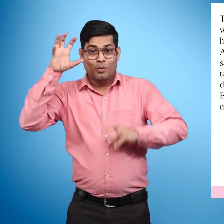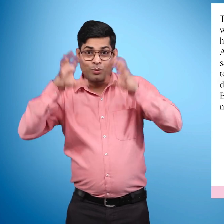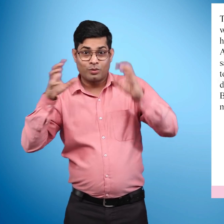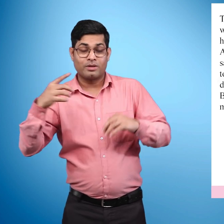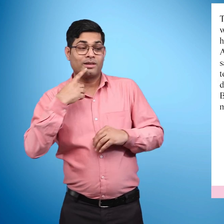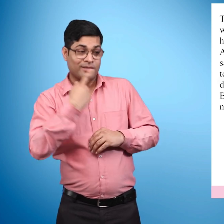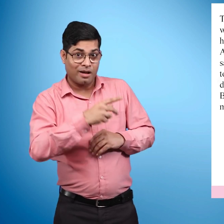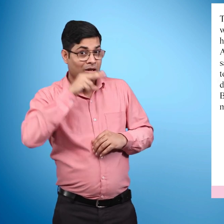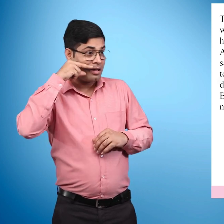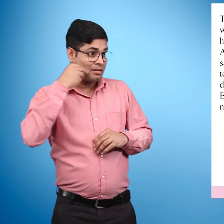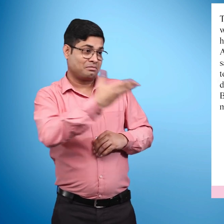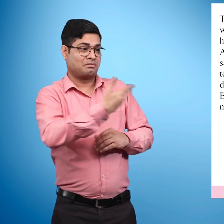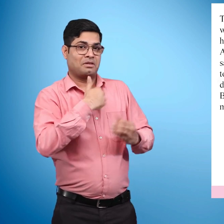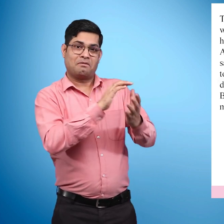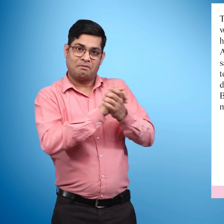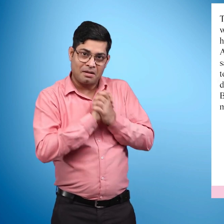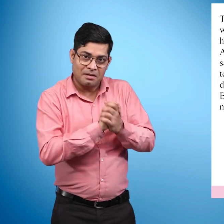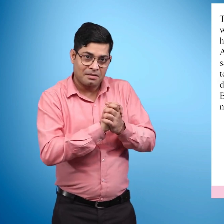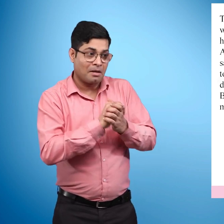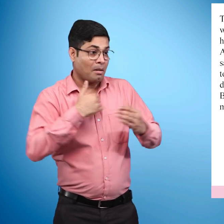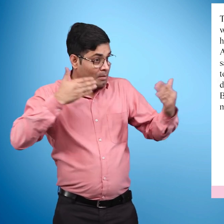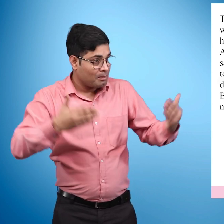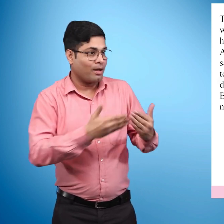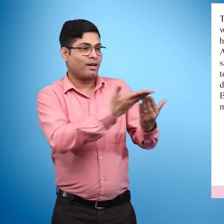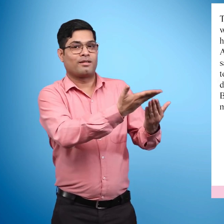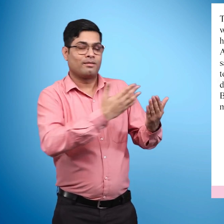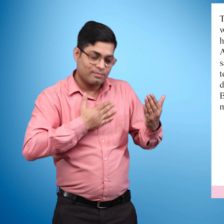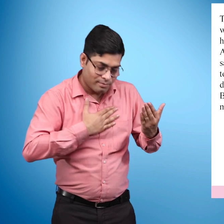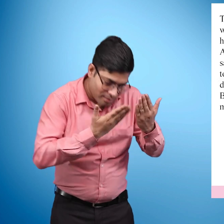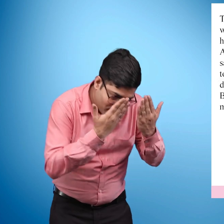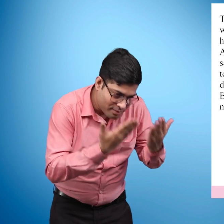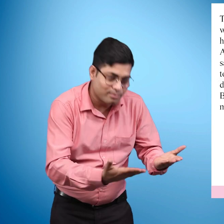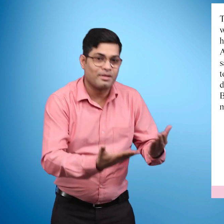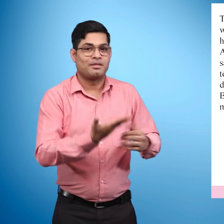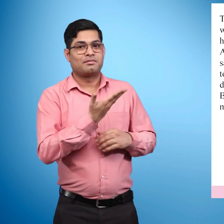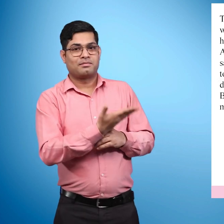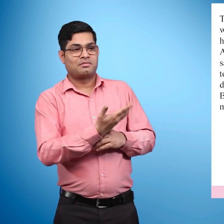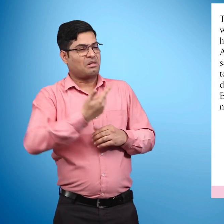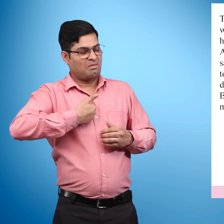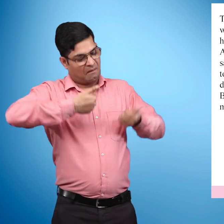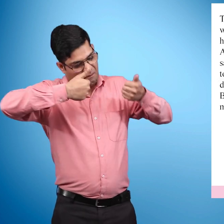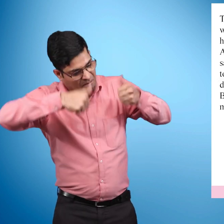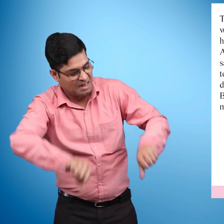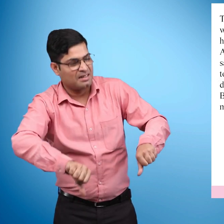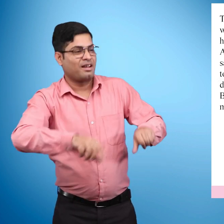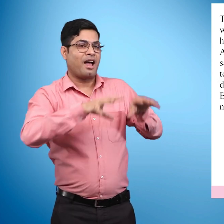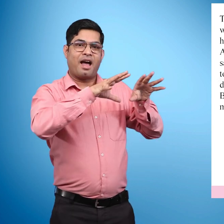the ghost said, "Friend Vijay Singh, it is an honor to meet a man like